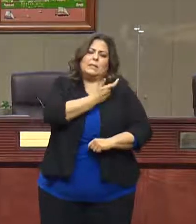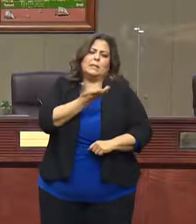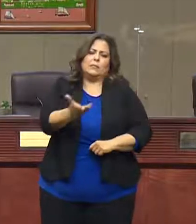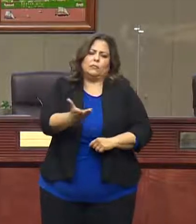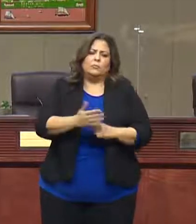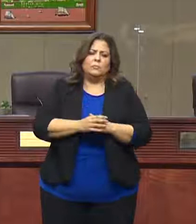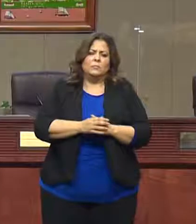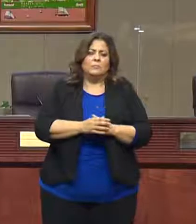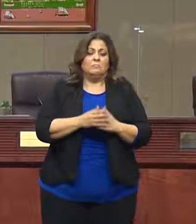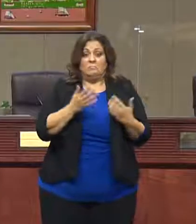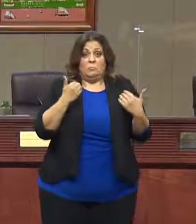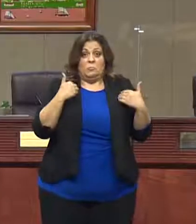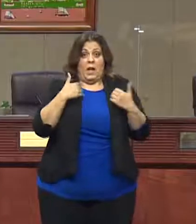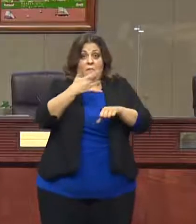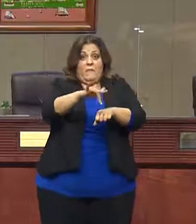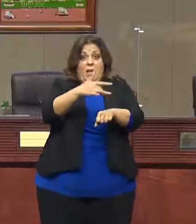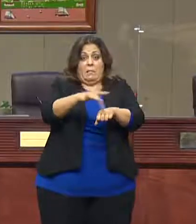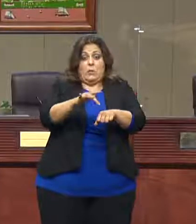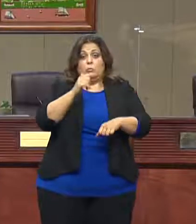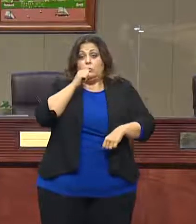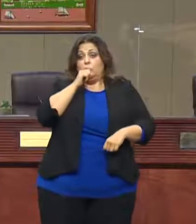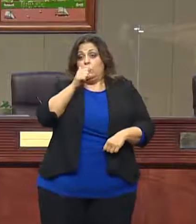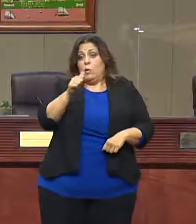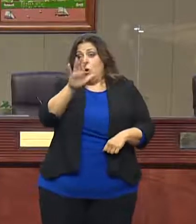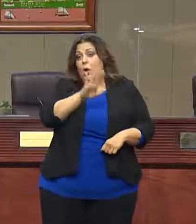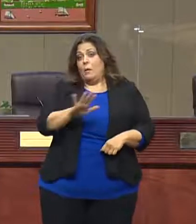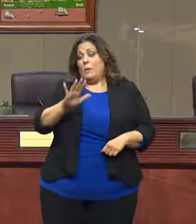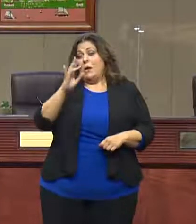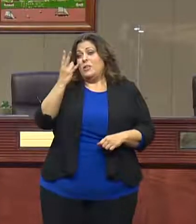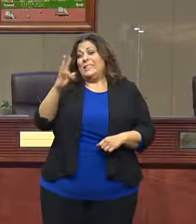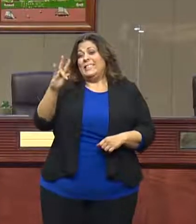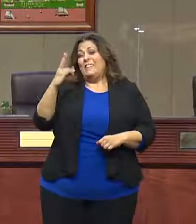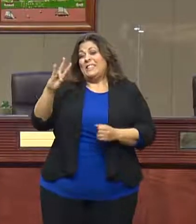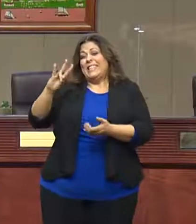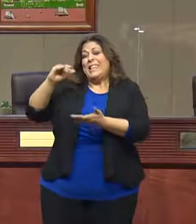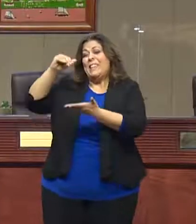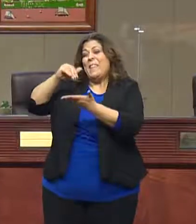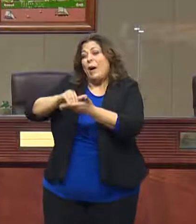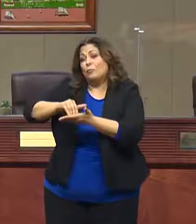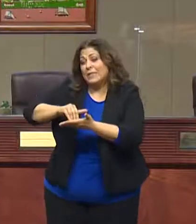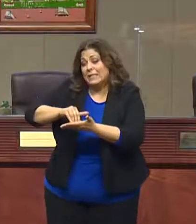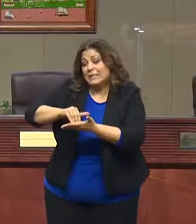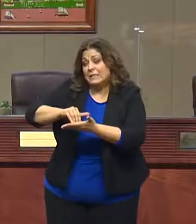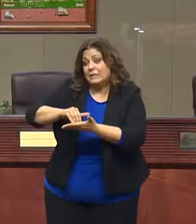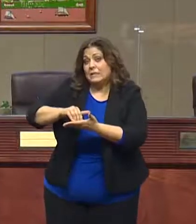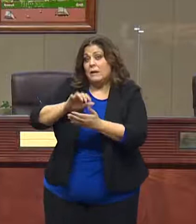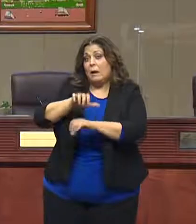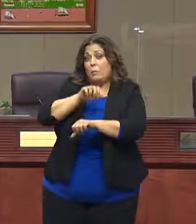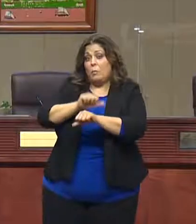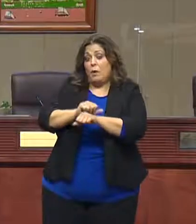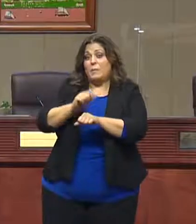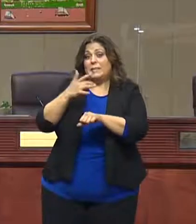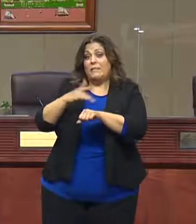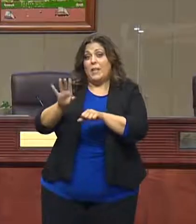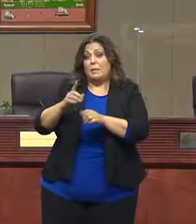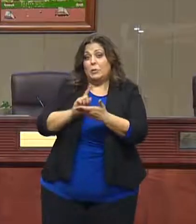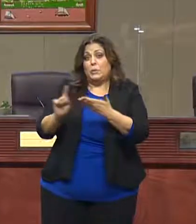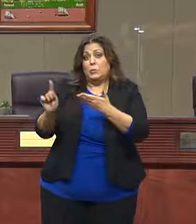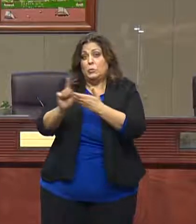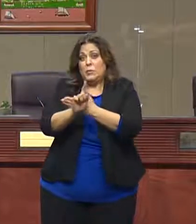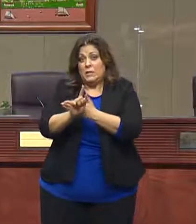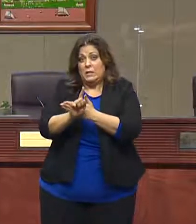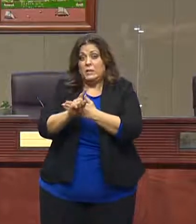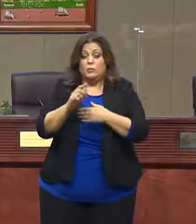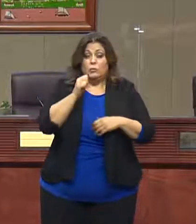mentioned, tomorrow about 17,000 appointments will be opening for next week, and we are engaging in other